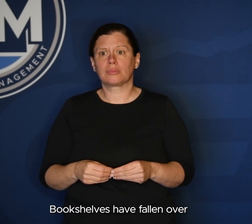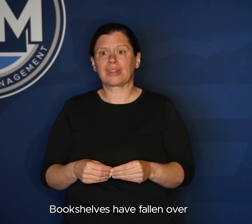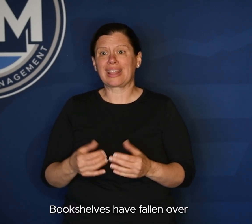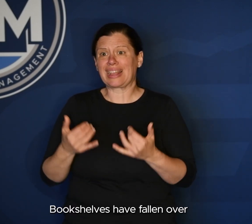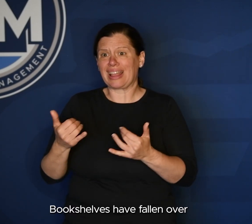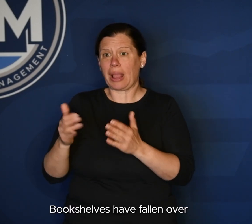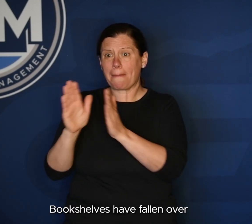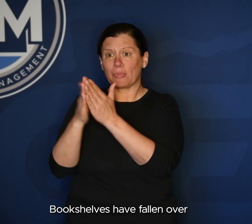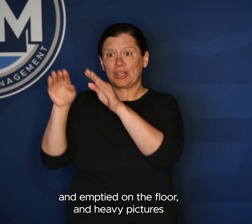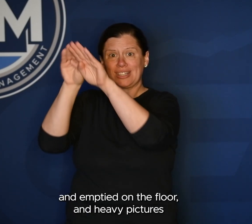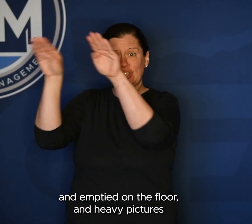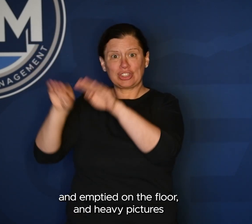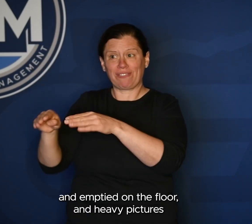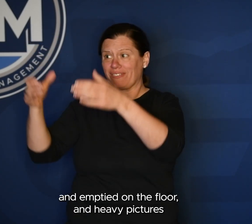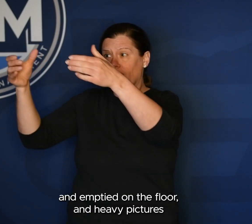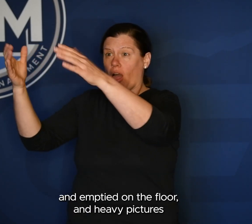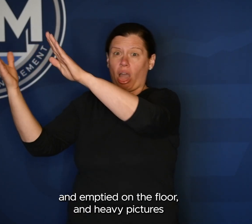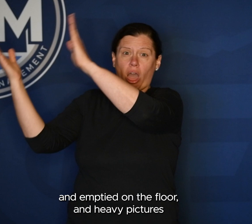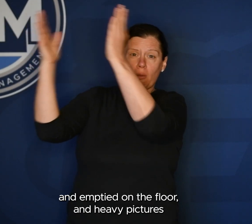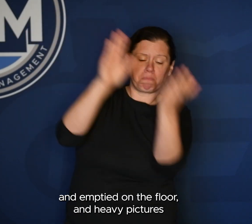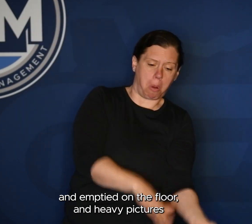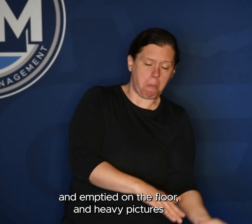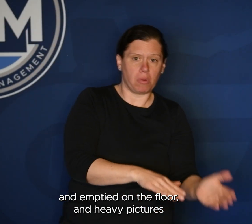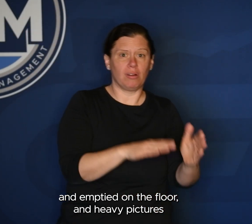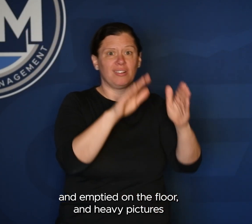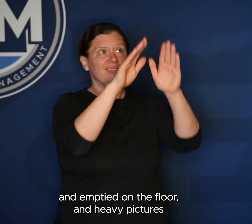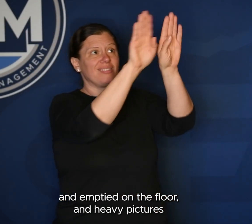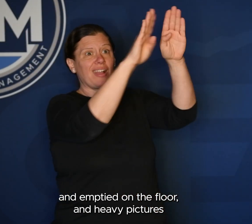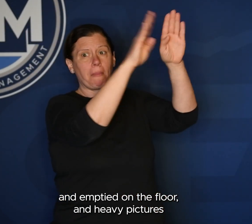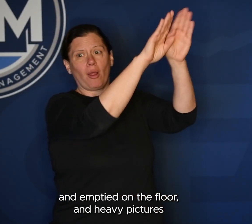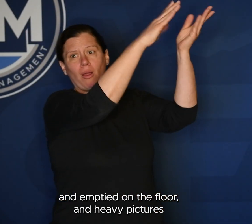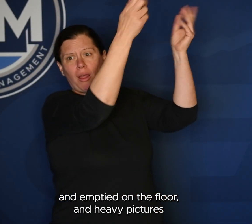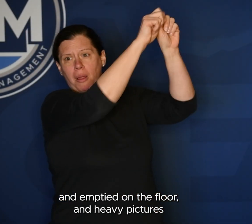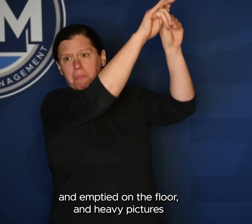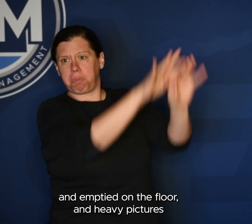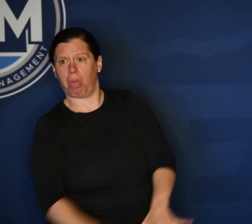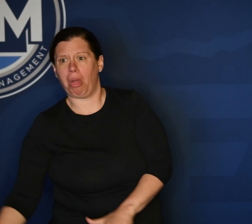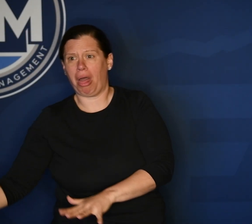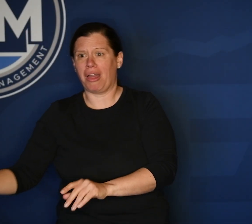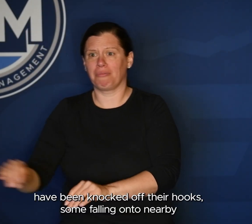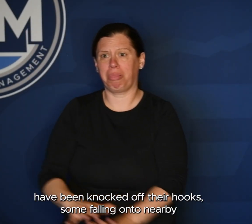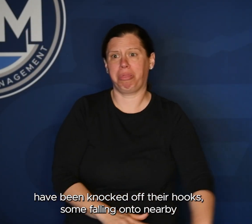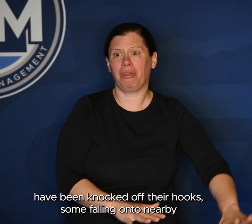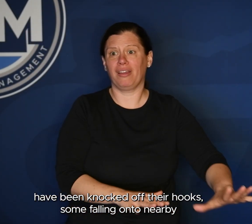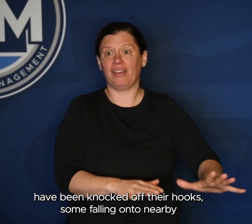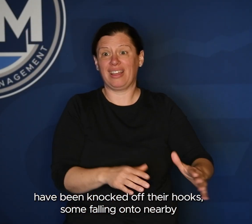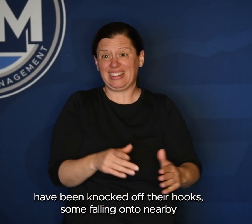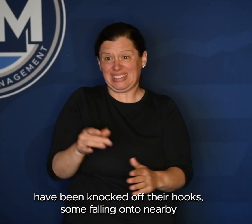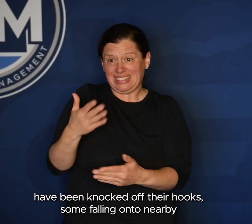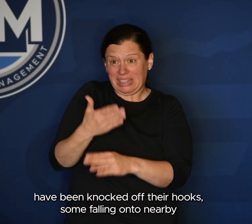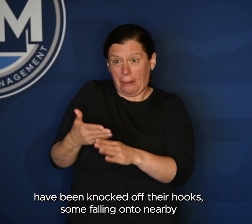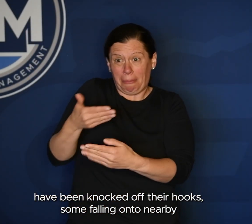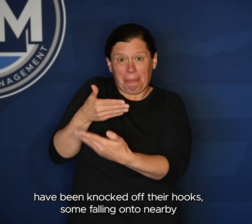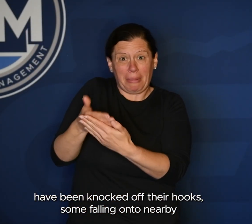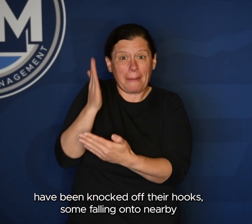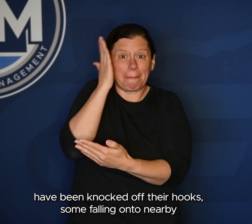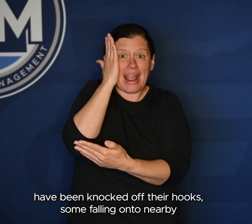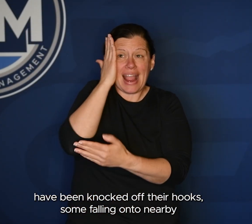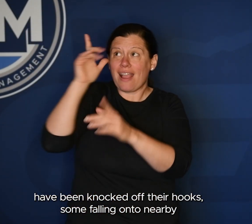Bookshelves have fallen over and emptied on the floor, and heavy pictures have been knocked off their hooks, some falling